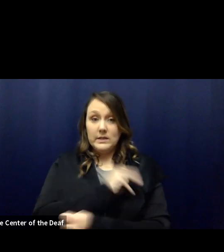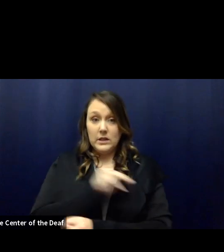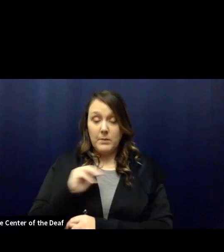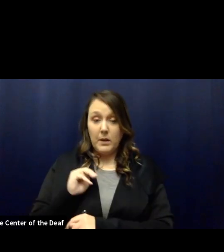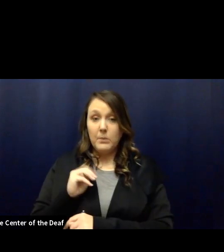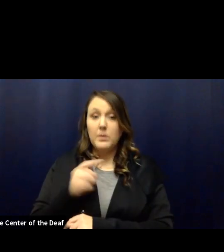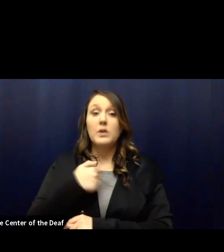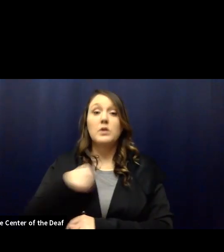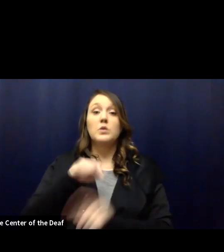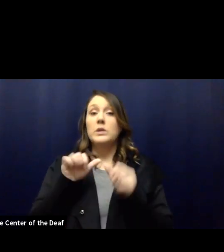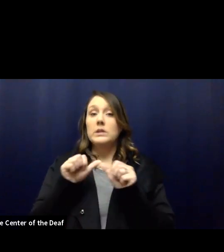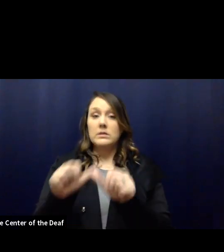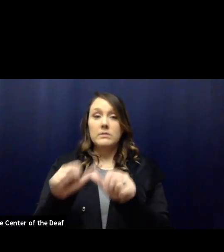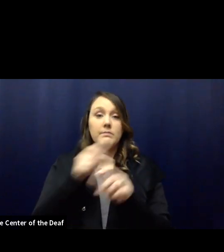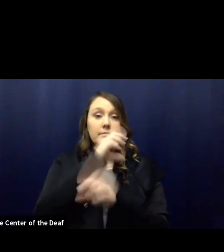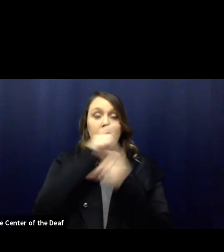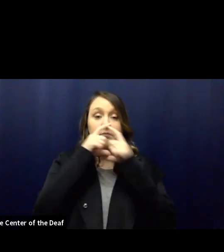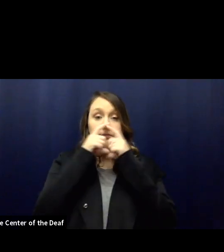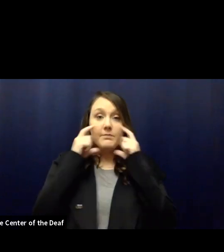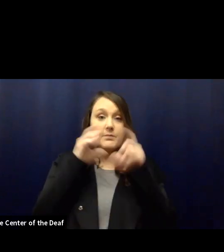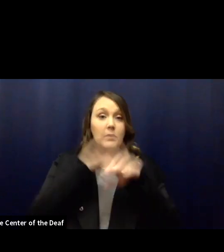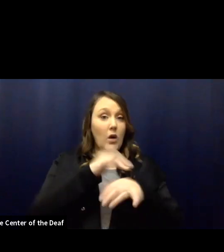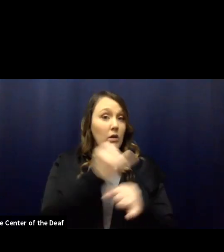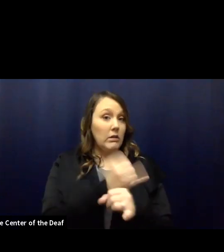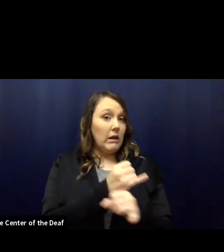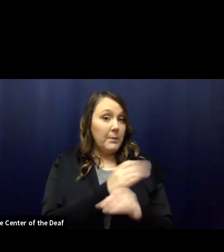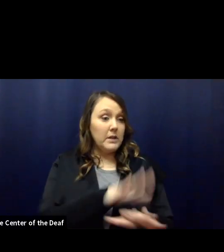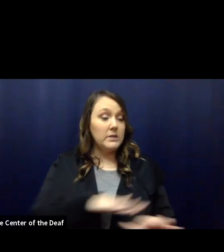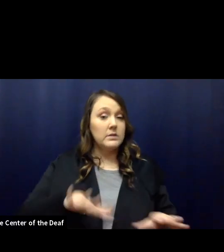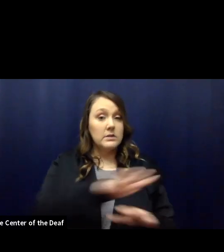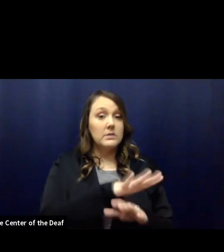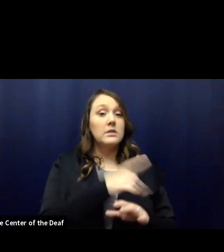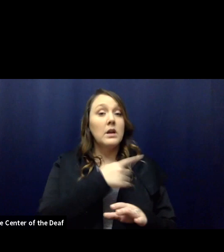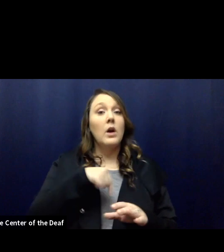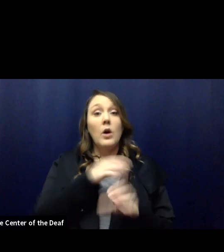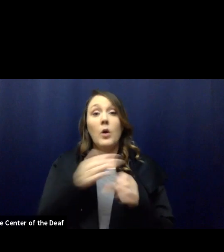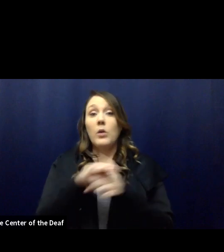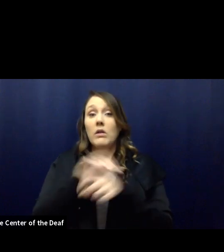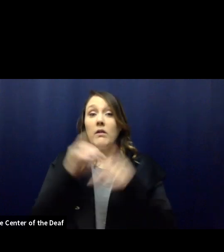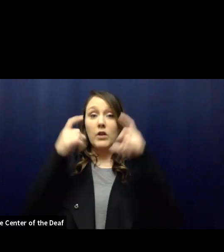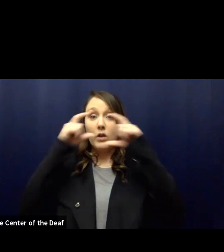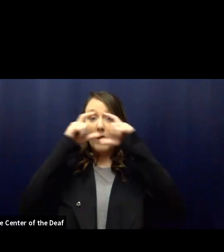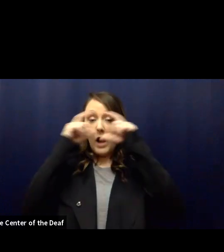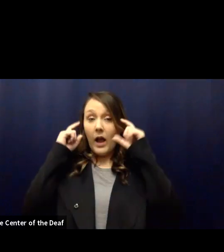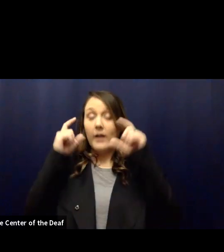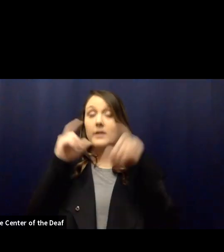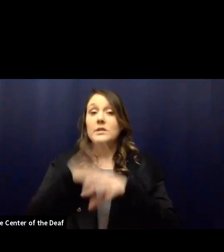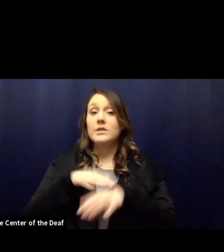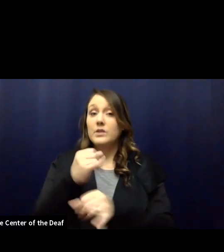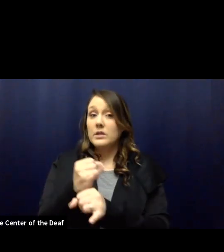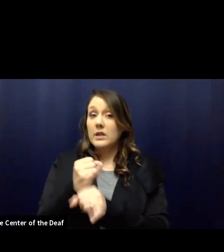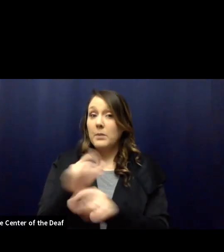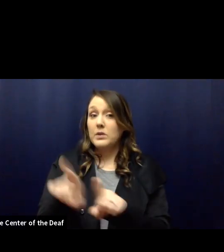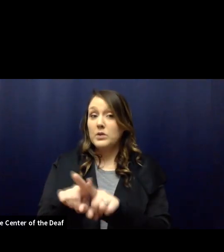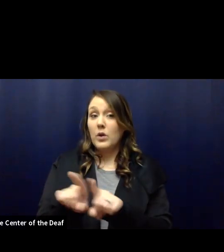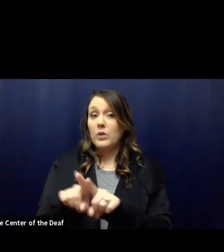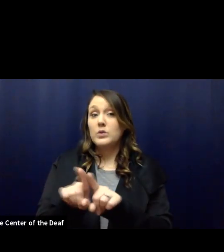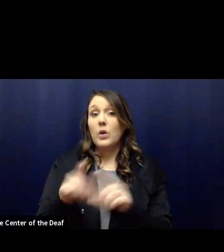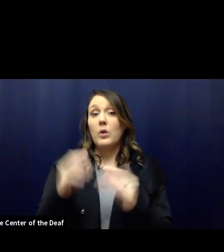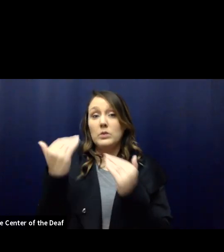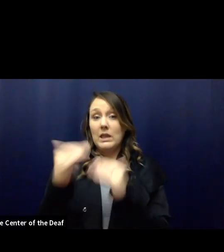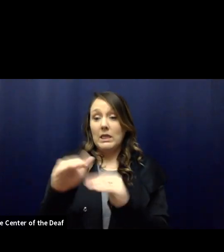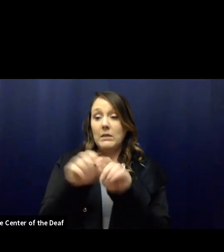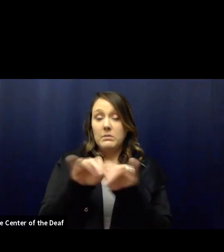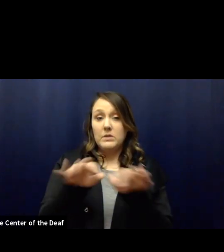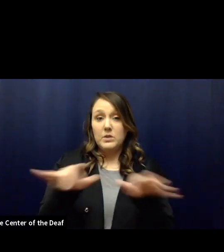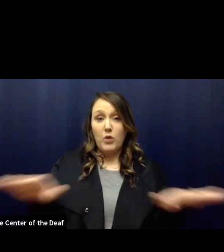wear face coverings on our campuses. Currently, we're wearing eye coverings on our campuses as well, again, to mitigate the spread of disease and